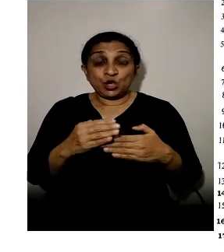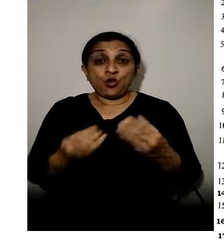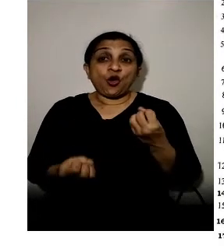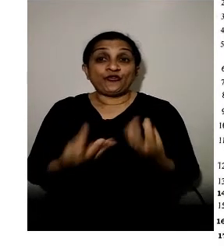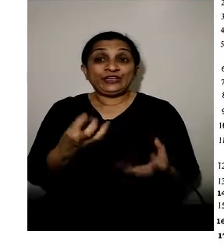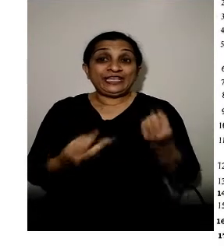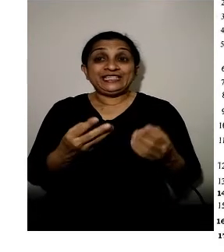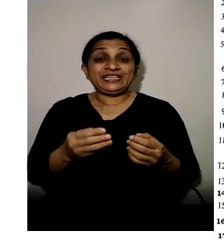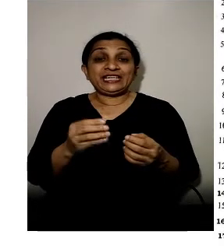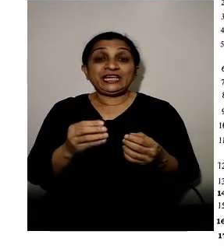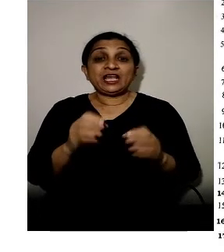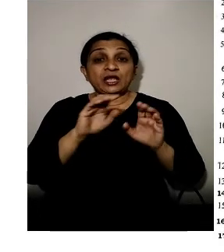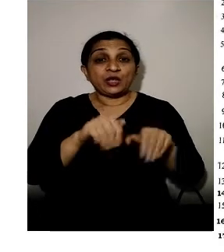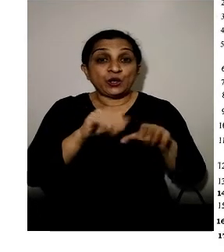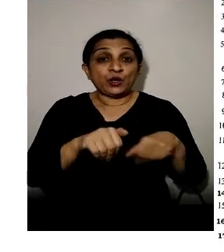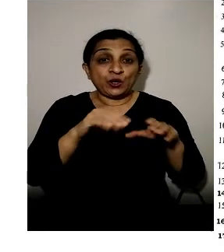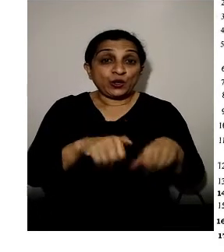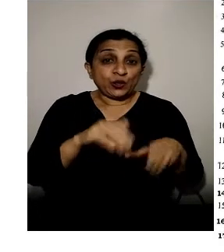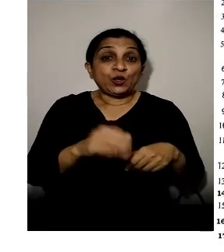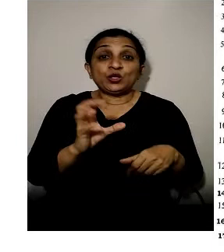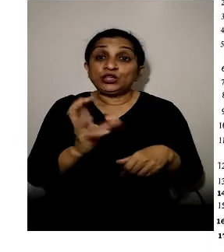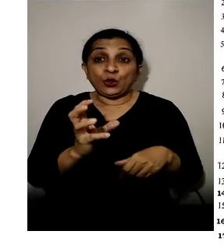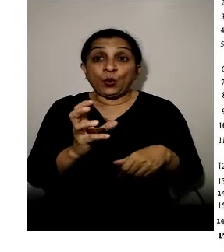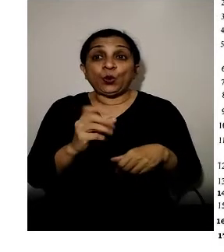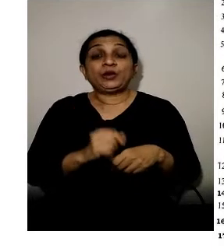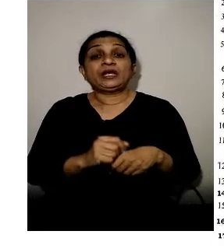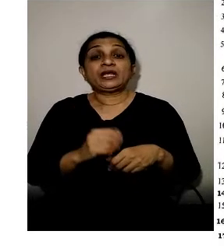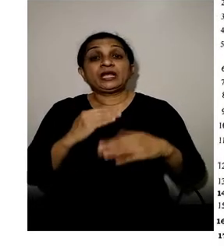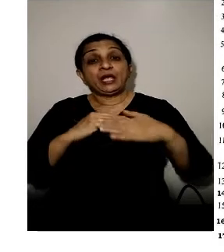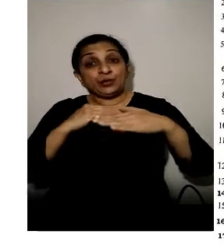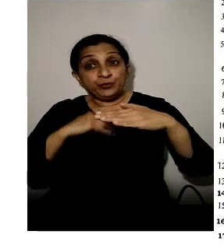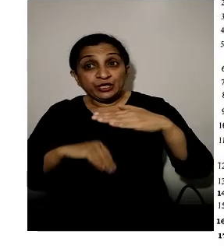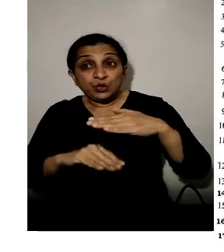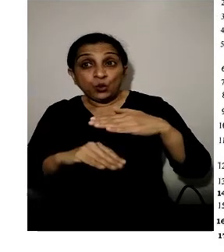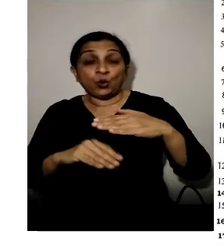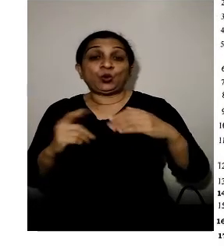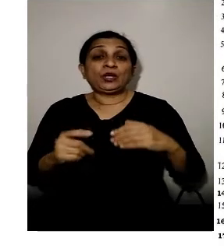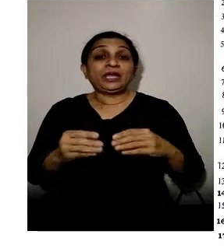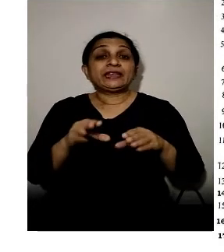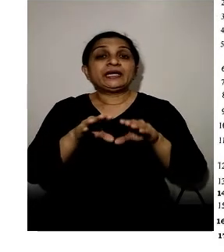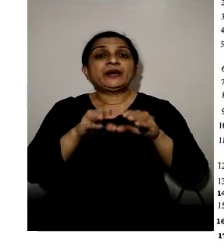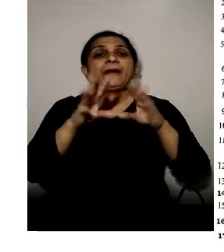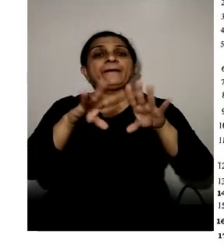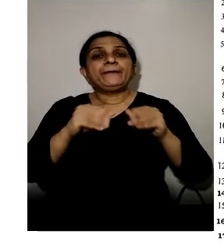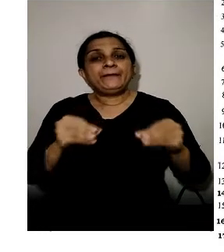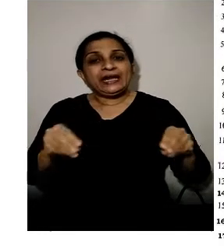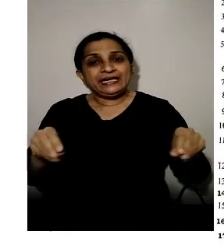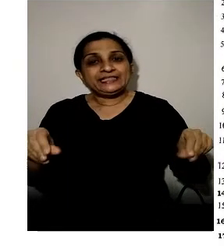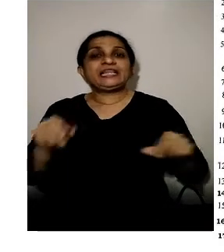of heating melting the ore below the